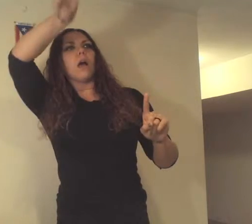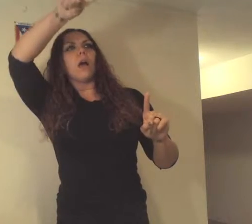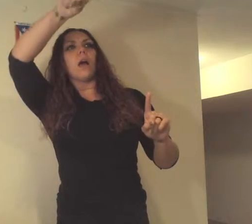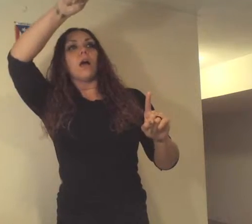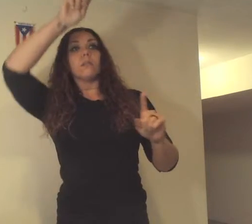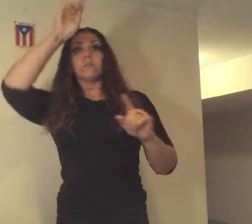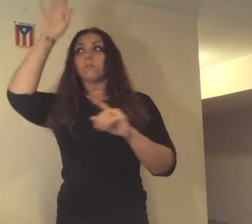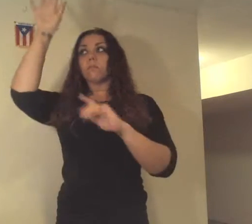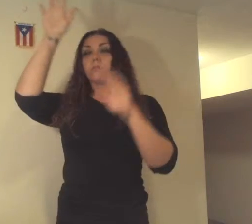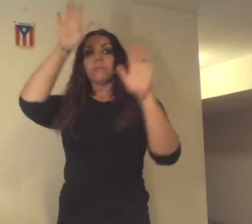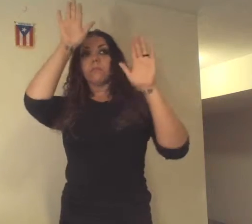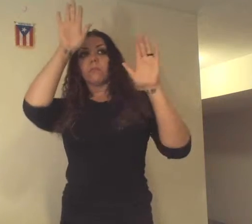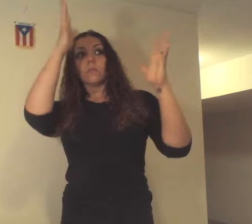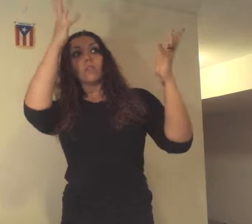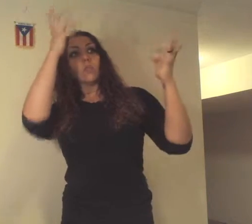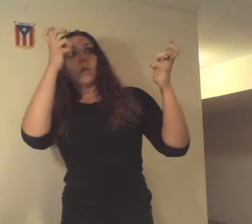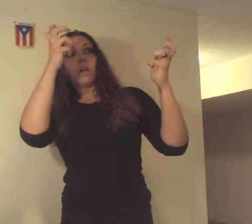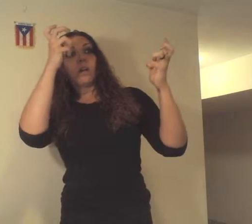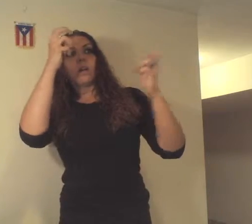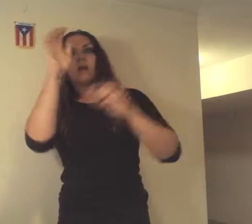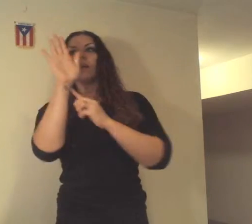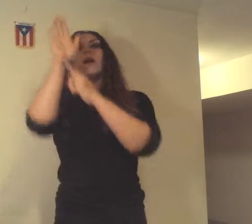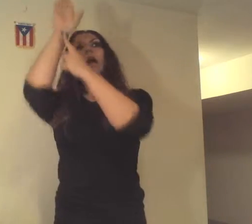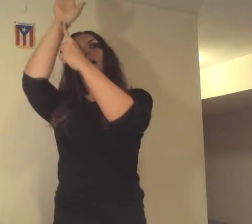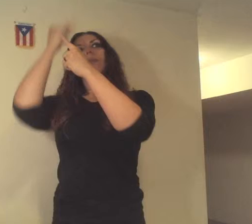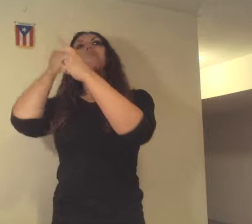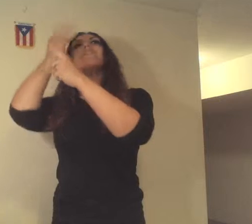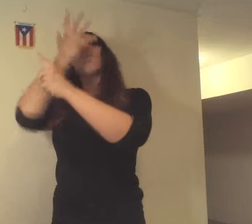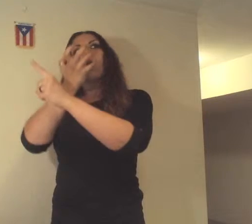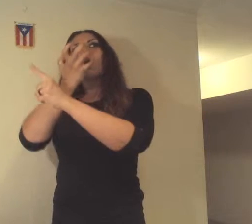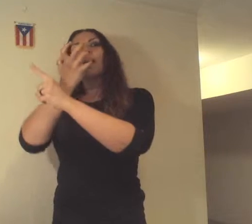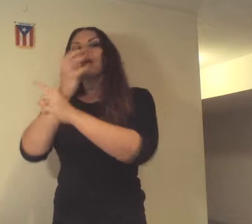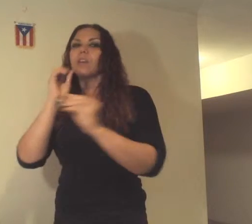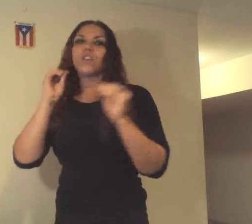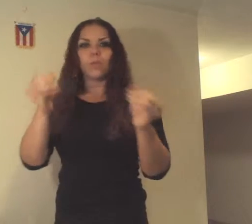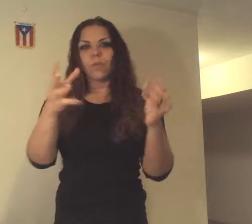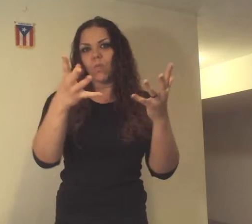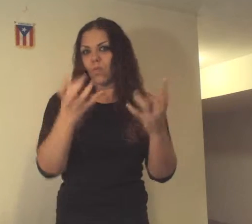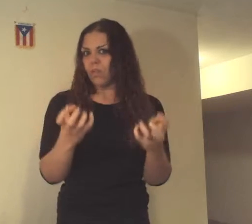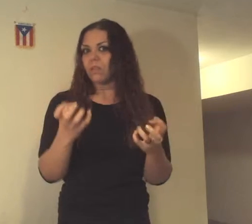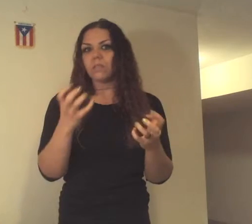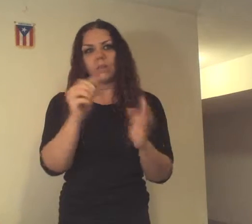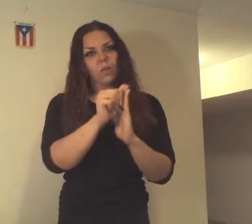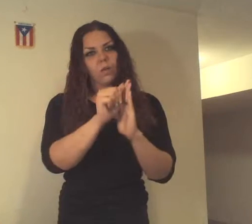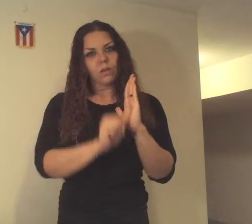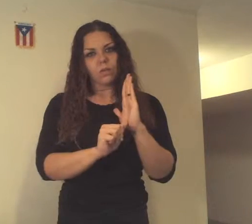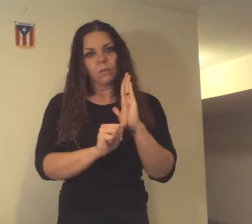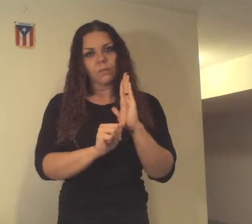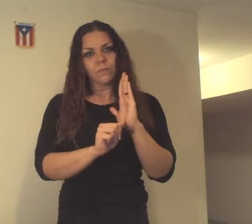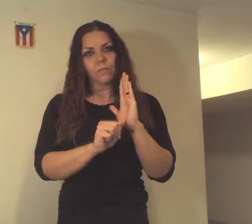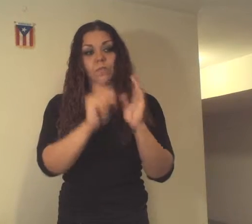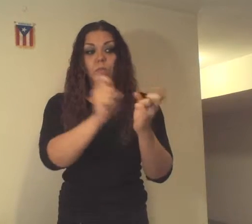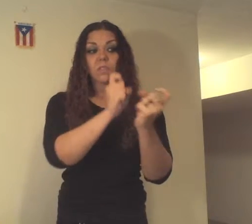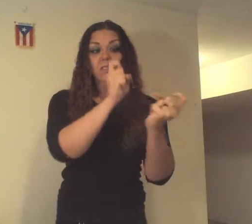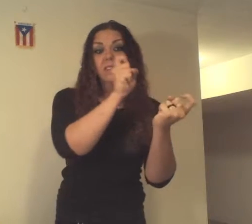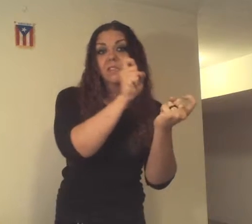Did you want it? Keep your hands up if you wanted an operation. Nobody wants an operation. In particular, nobody wants an